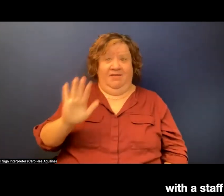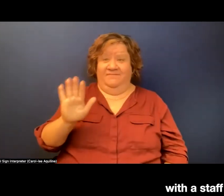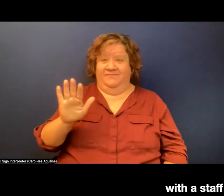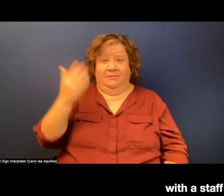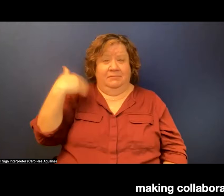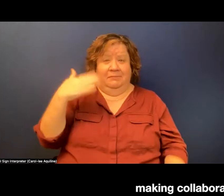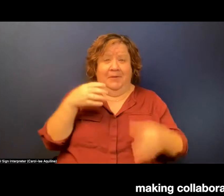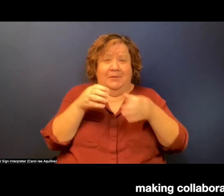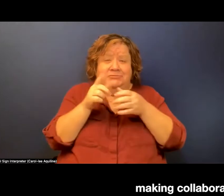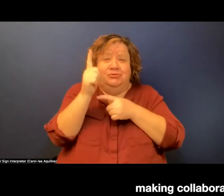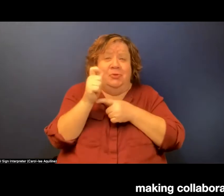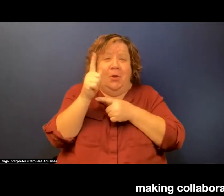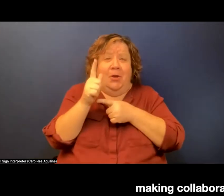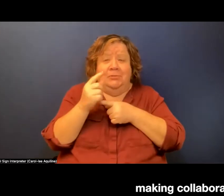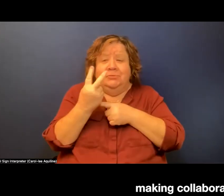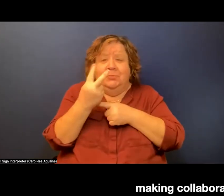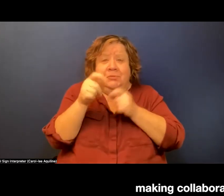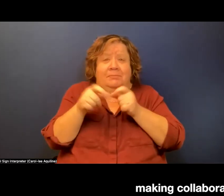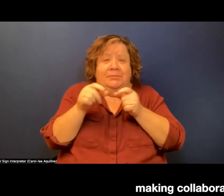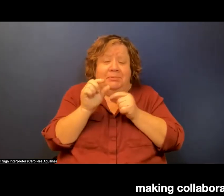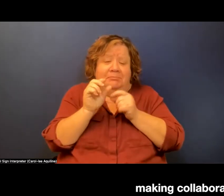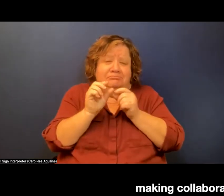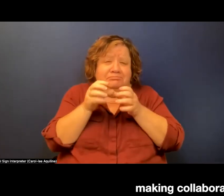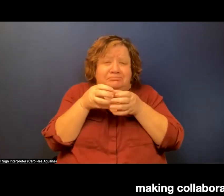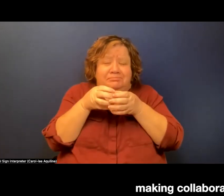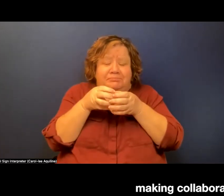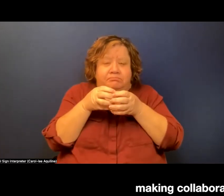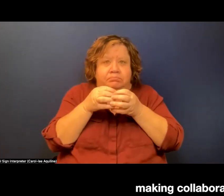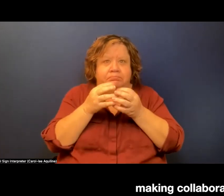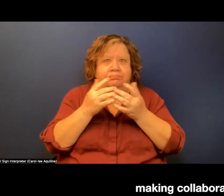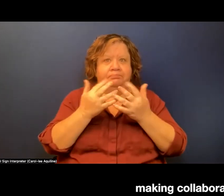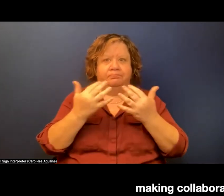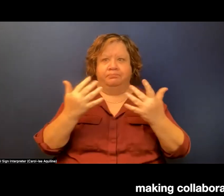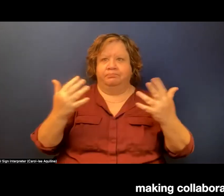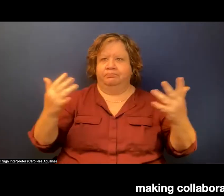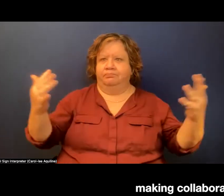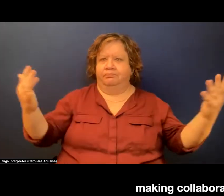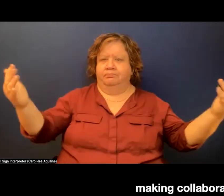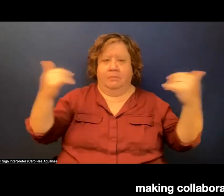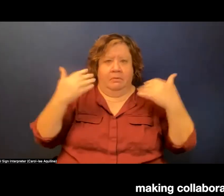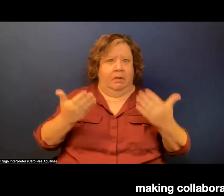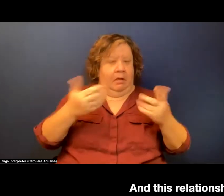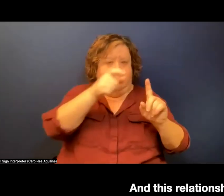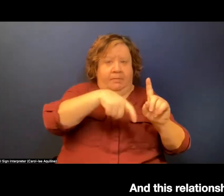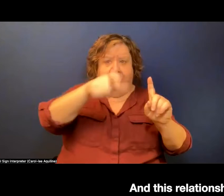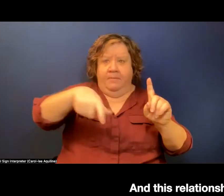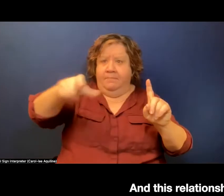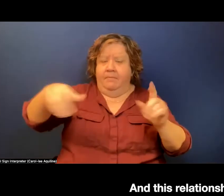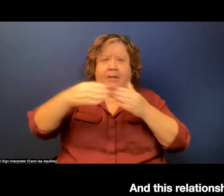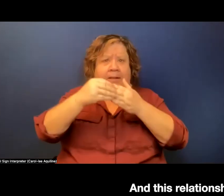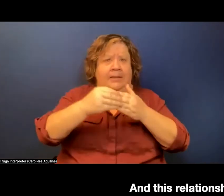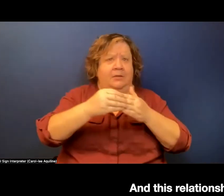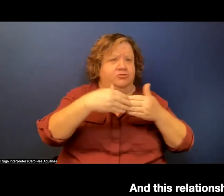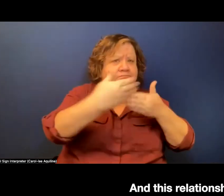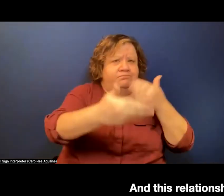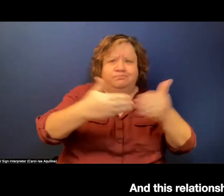into a multi-million-dollar grant-making collaborative between global disability rights movement and donors. And